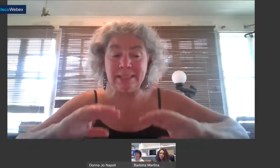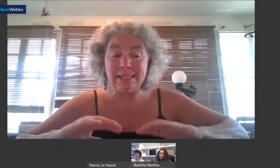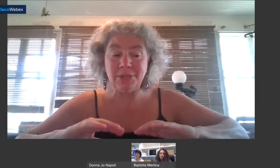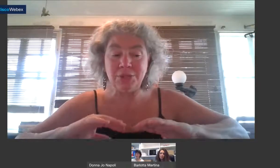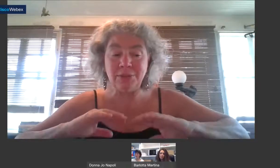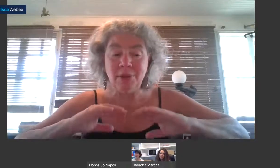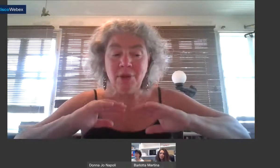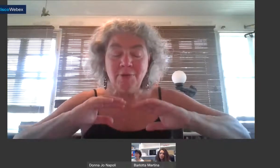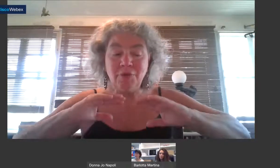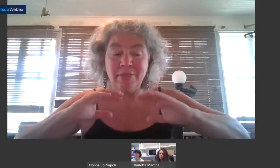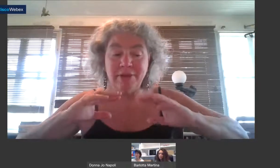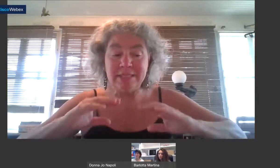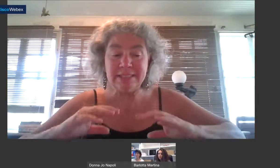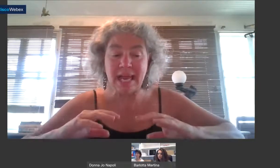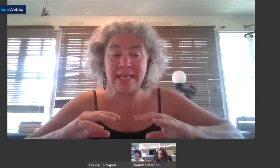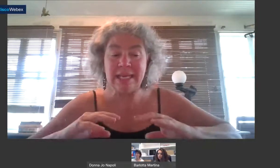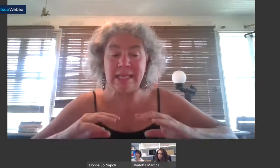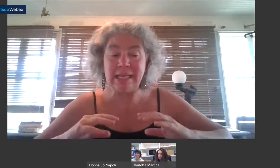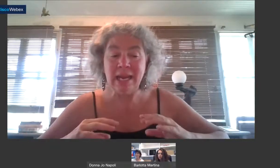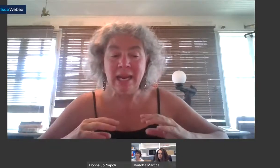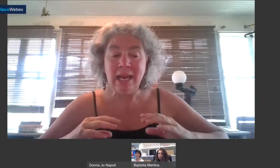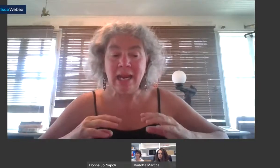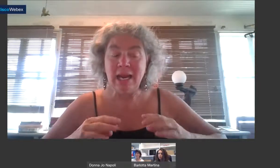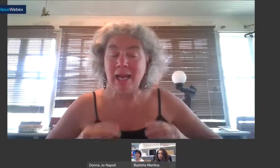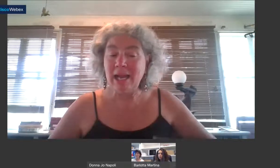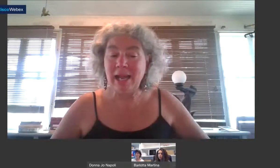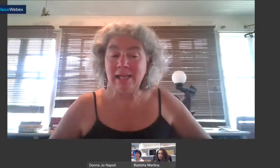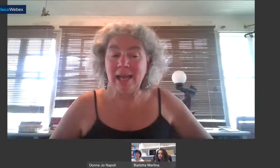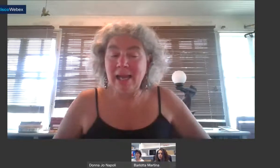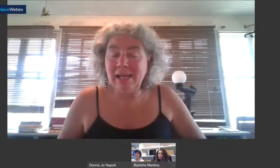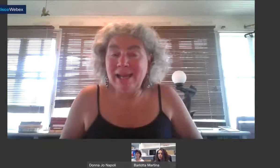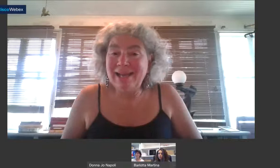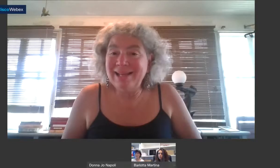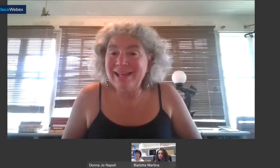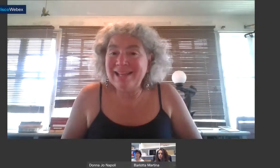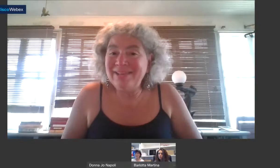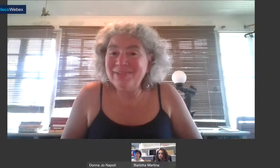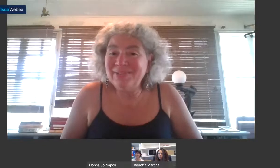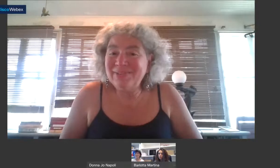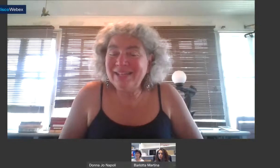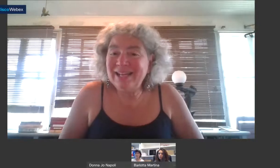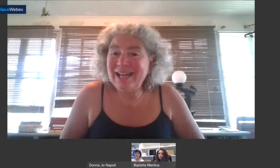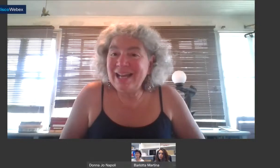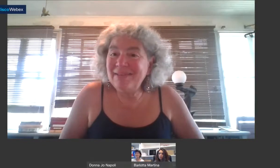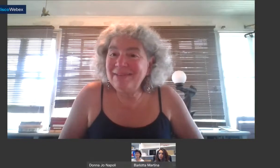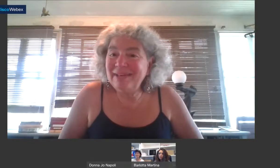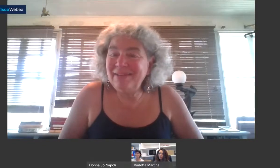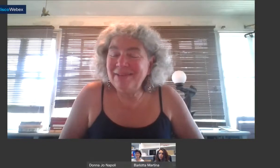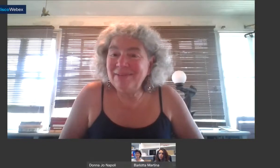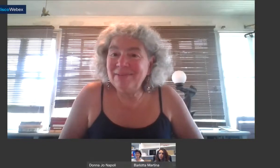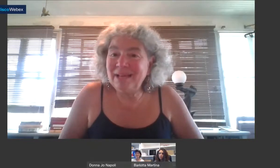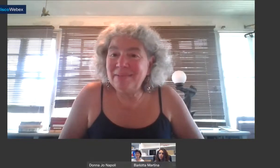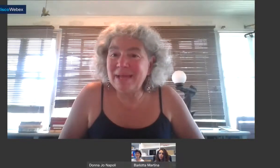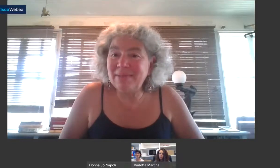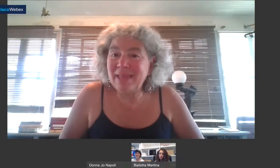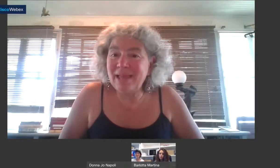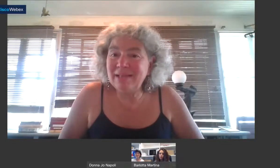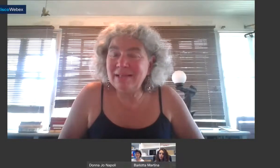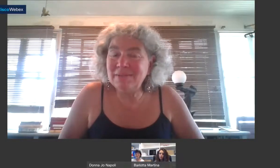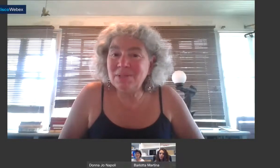rehabilitation for their signing. I don't I haven't even read about that. I'm